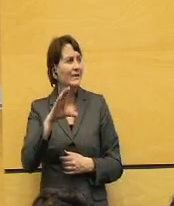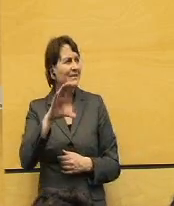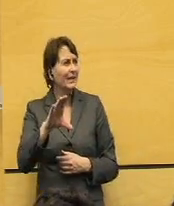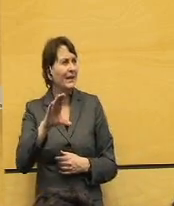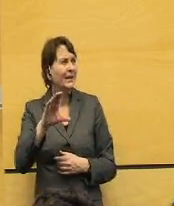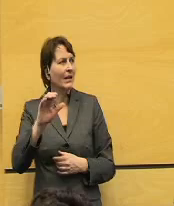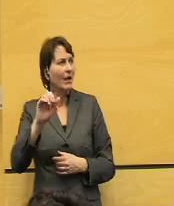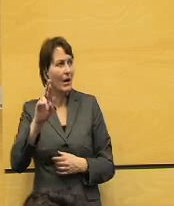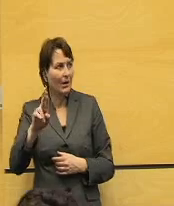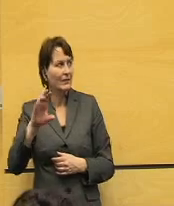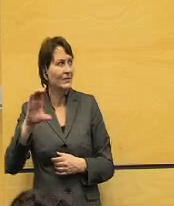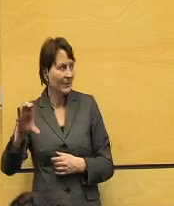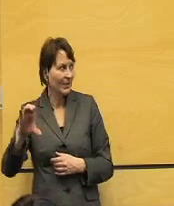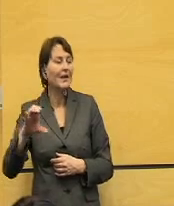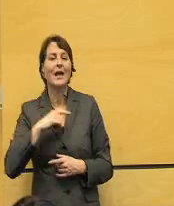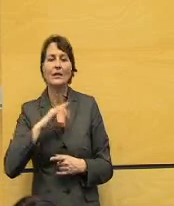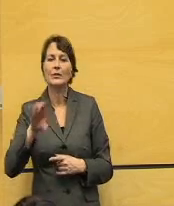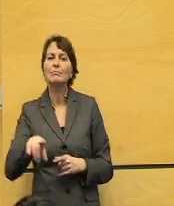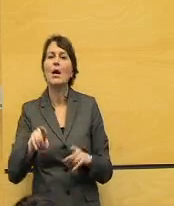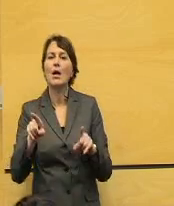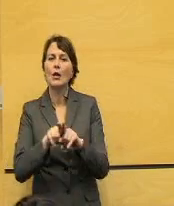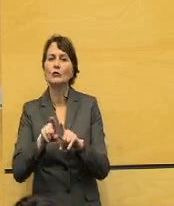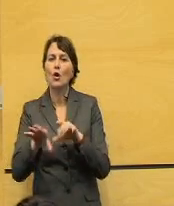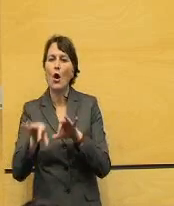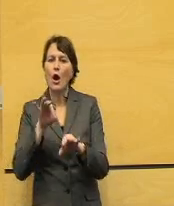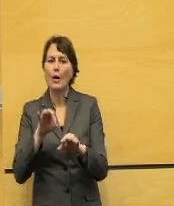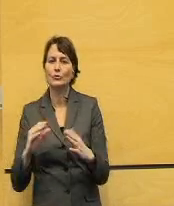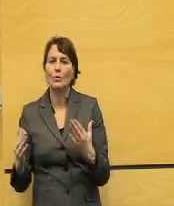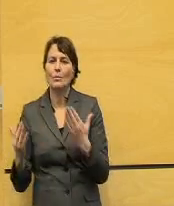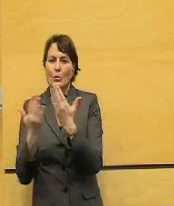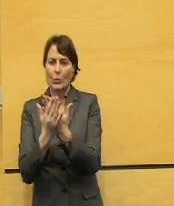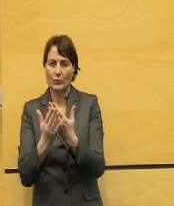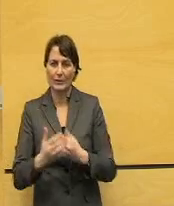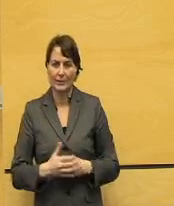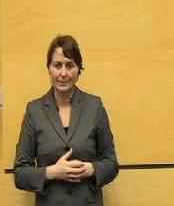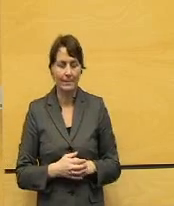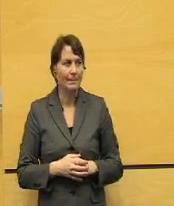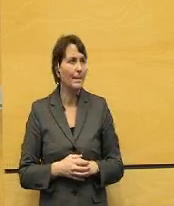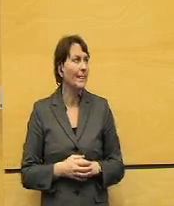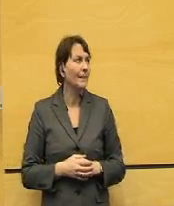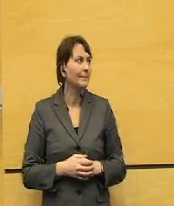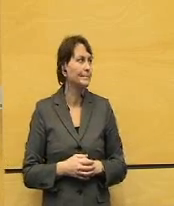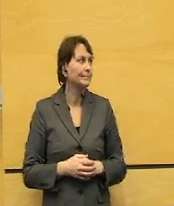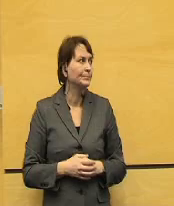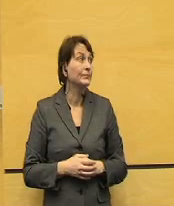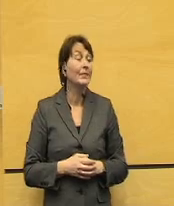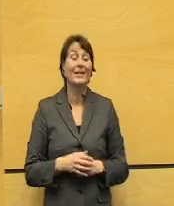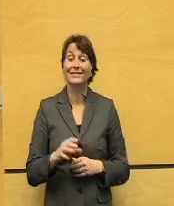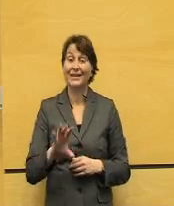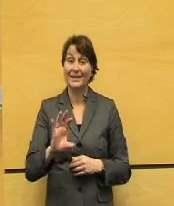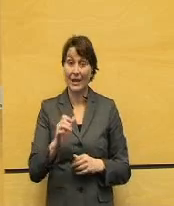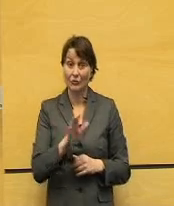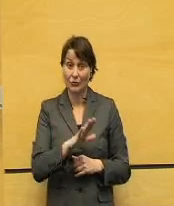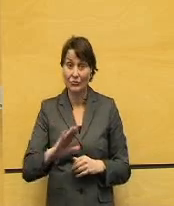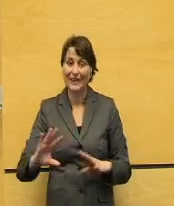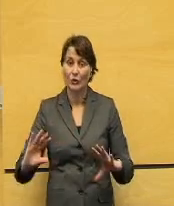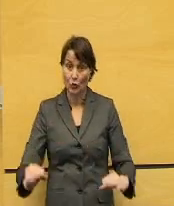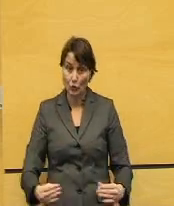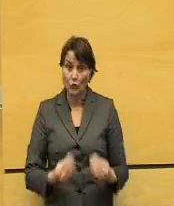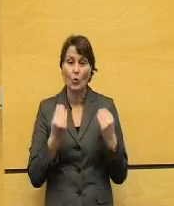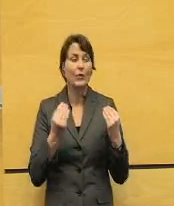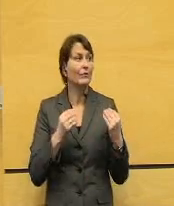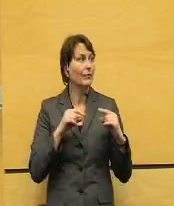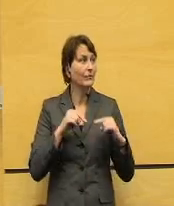protocols. The National Children and Youth Development Plan for 2012 to